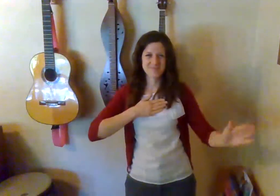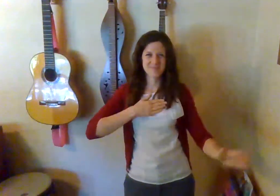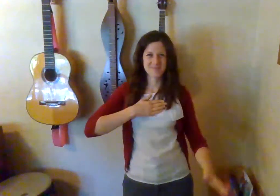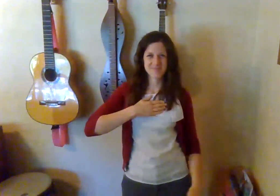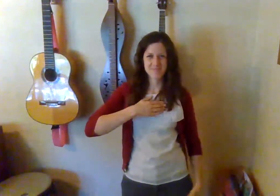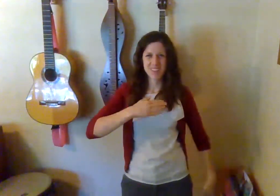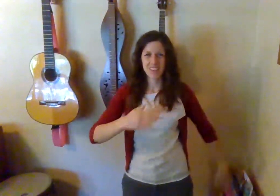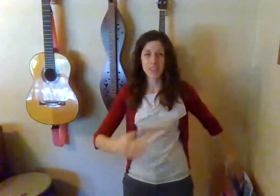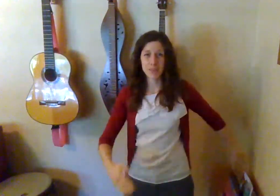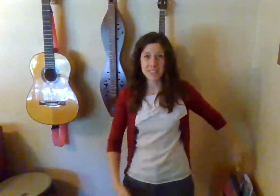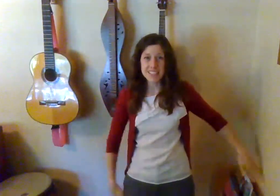Three.